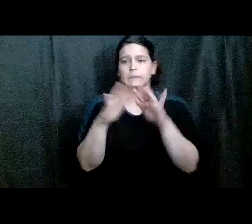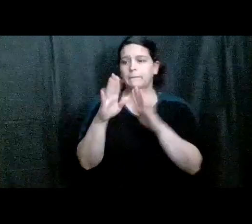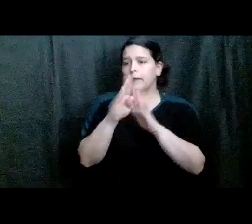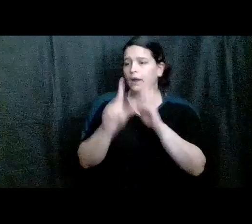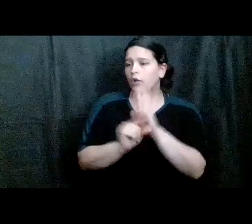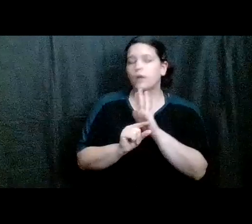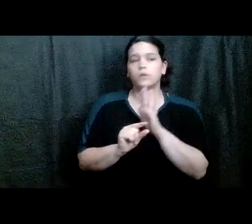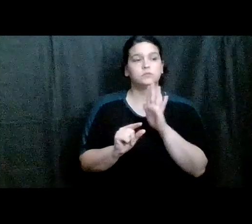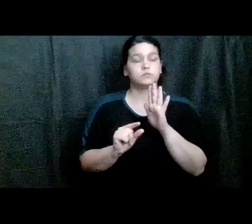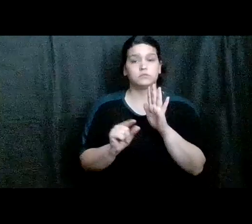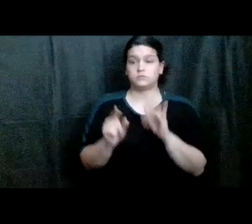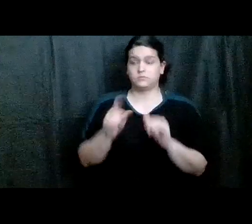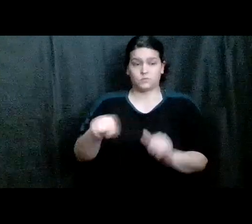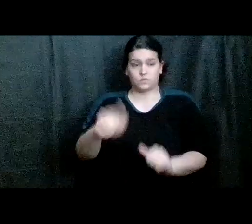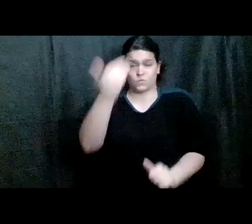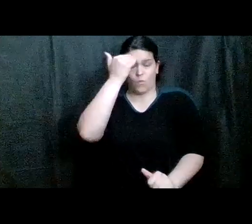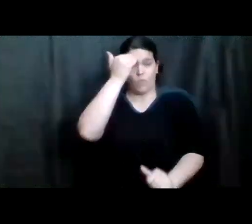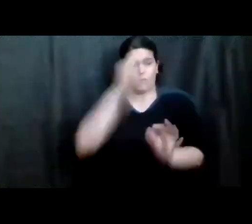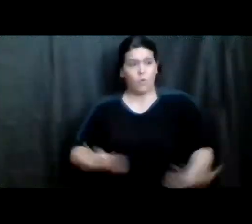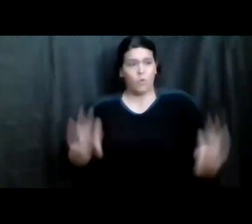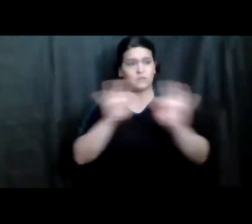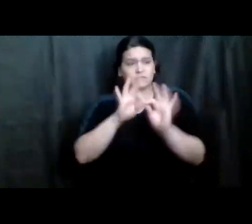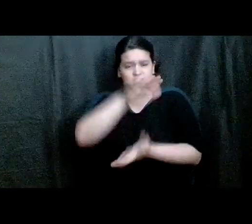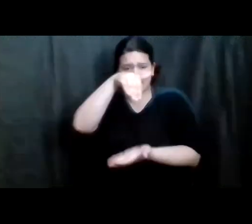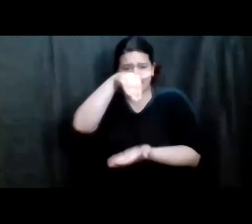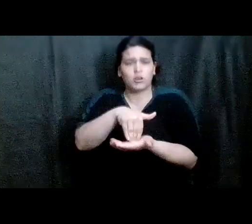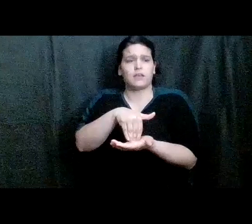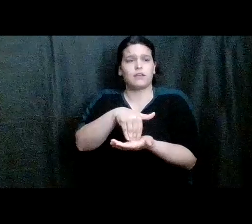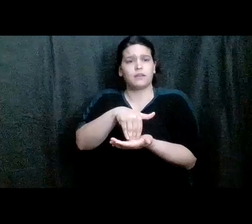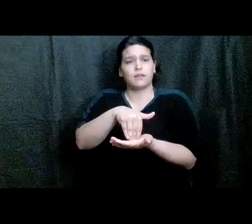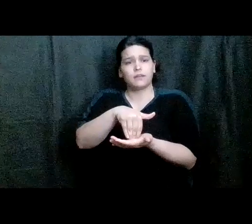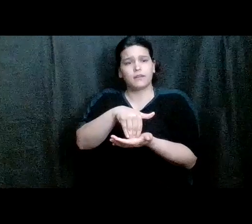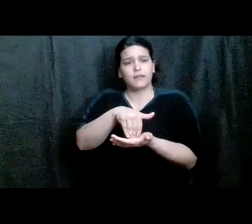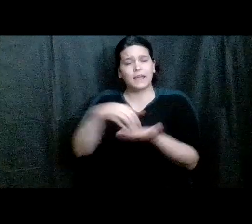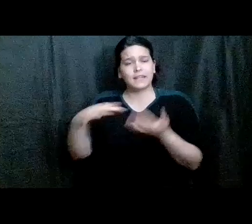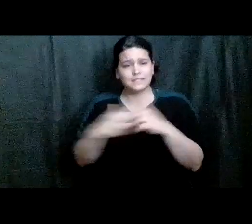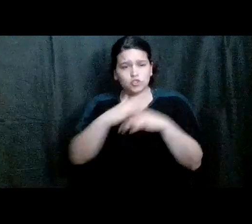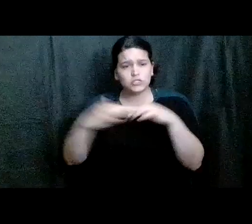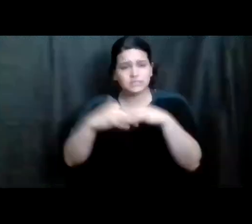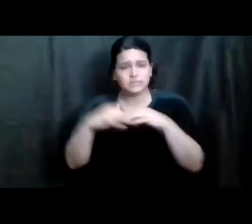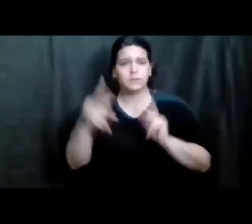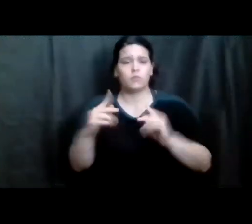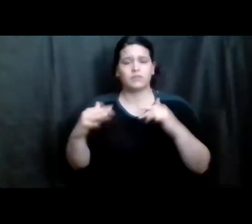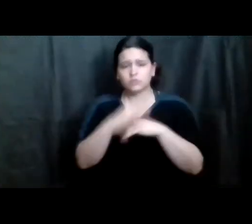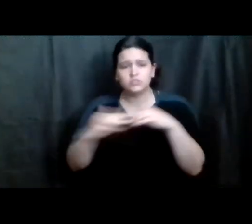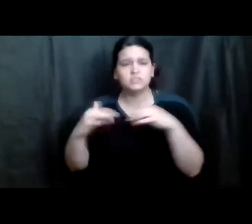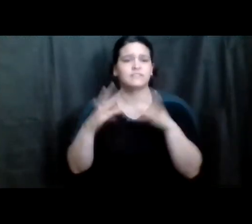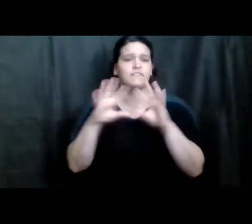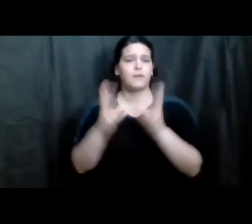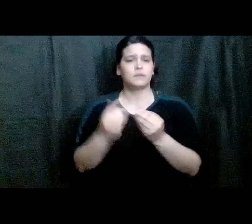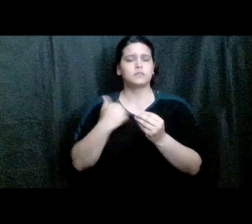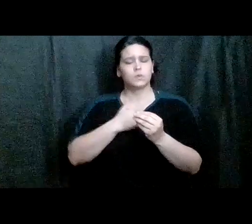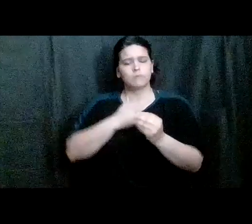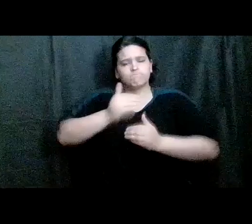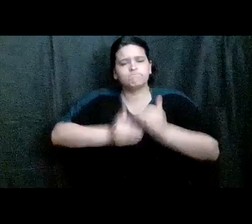who know the importance of centering Indigenous people and Indigenous families as we move forward in these times. And